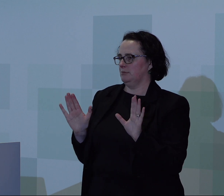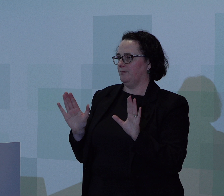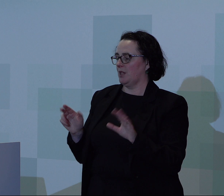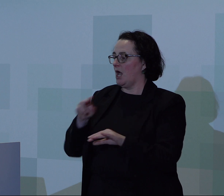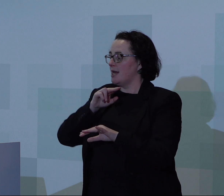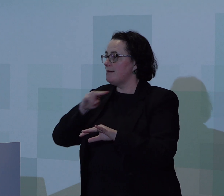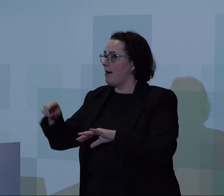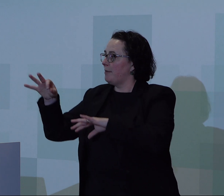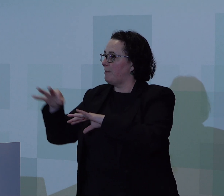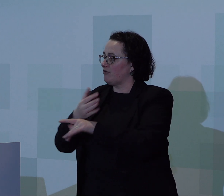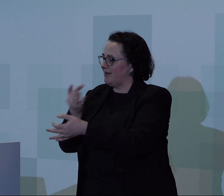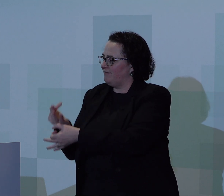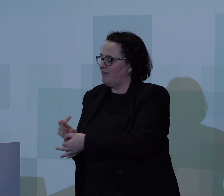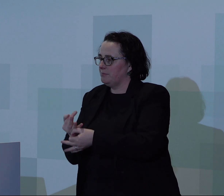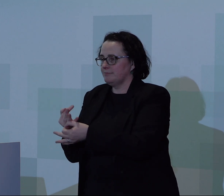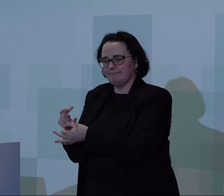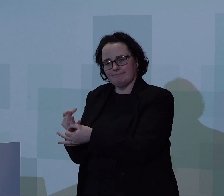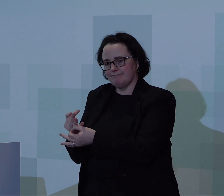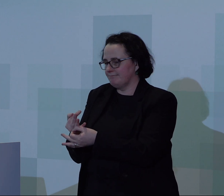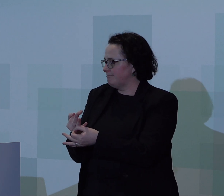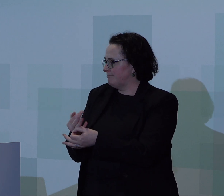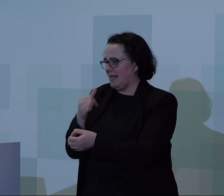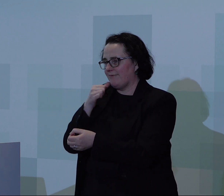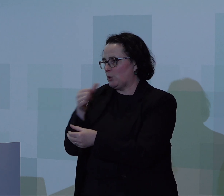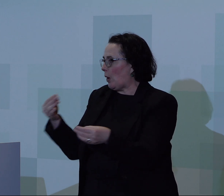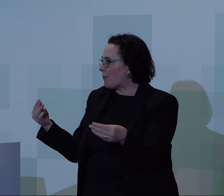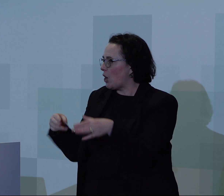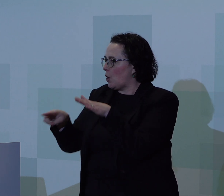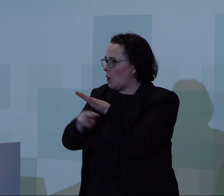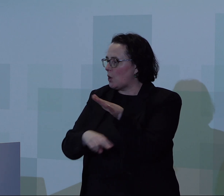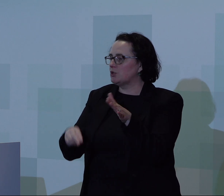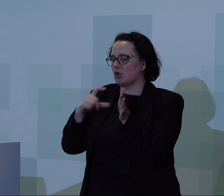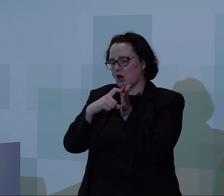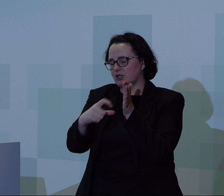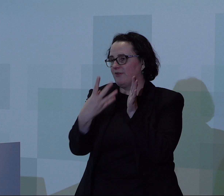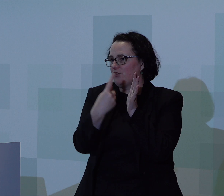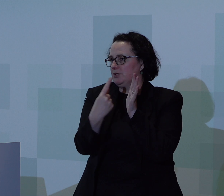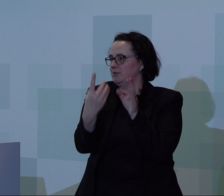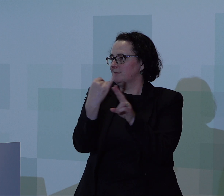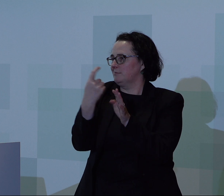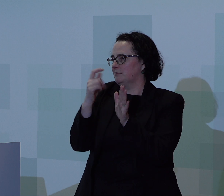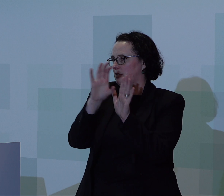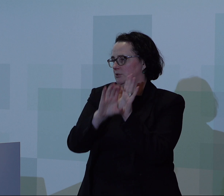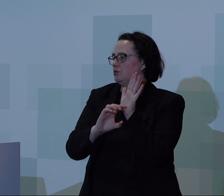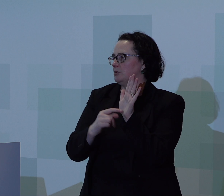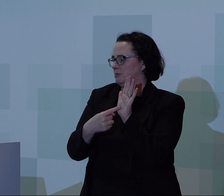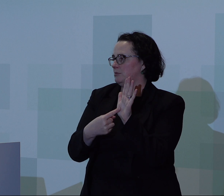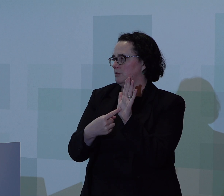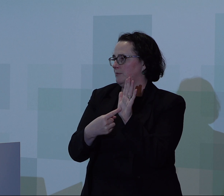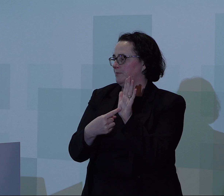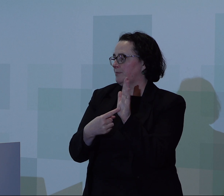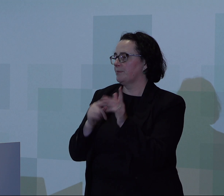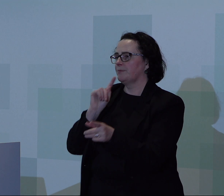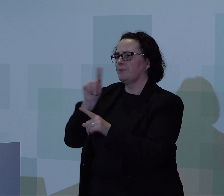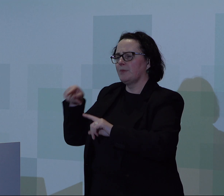non-marital families don't enjoy any protection under Article 41 of the Constitution. The citizens have